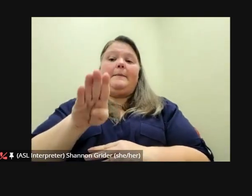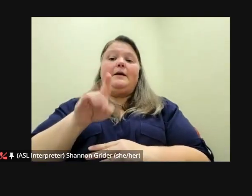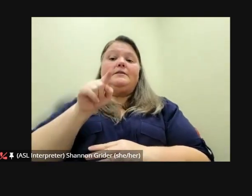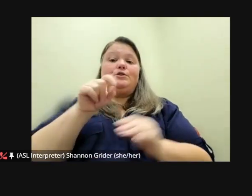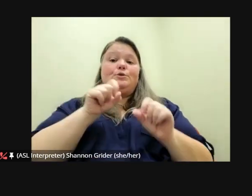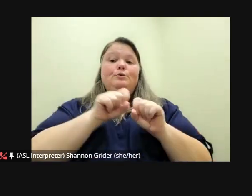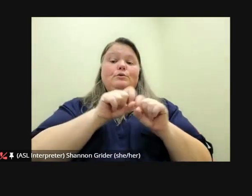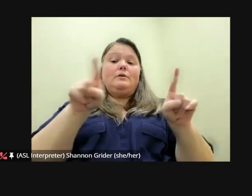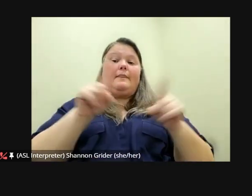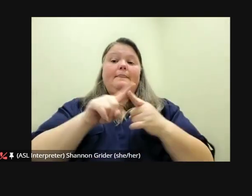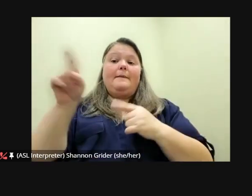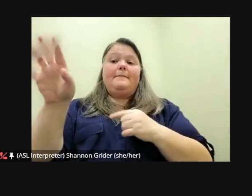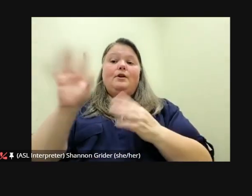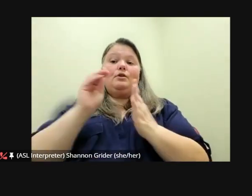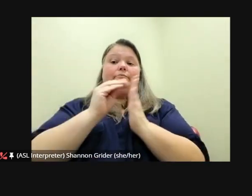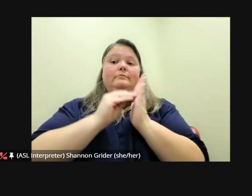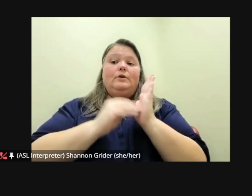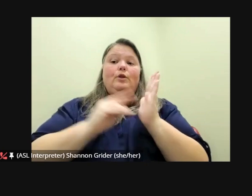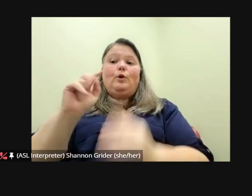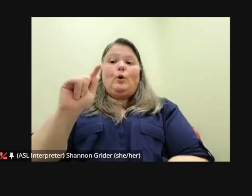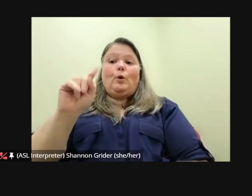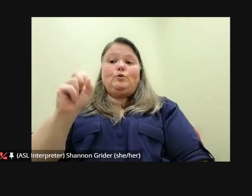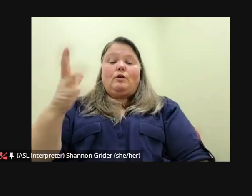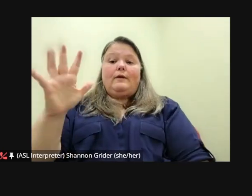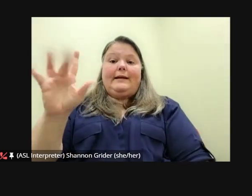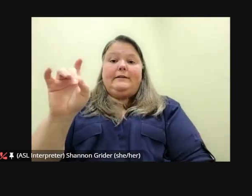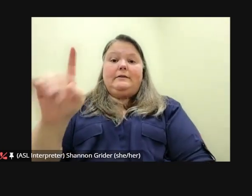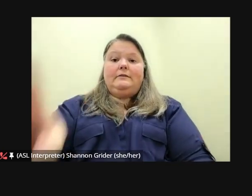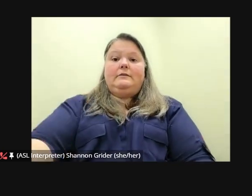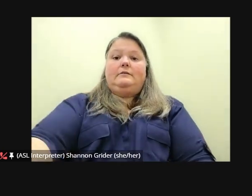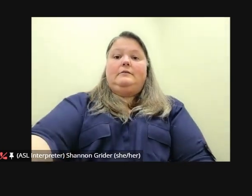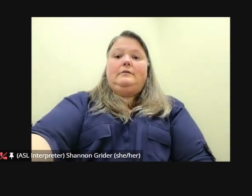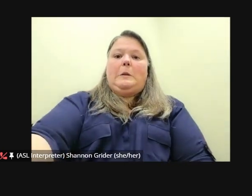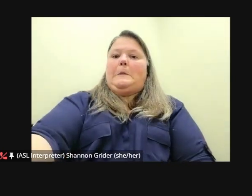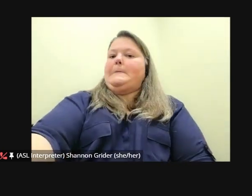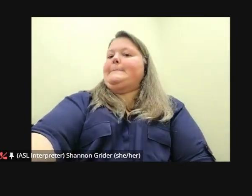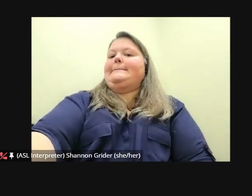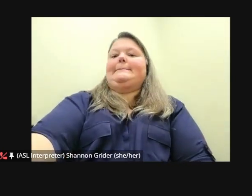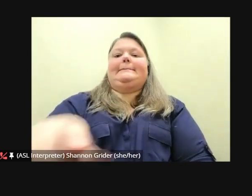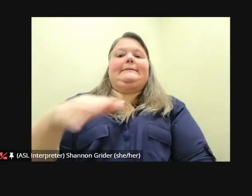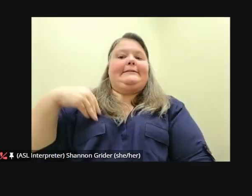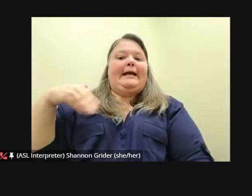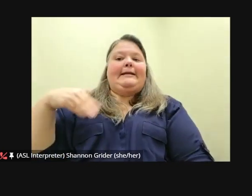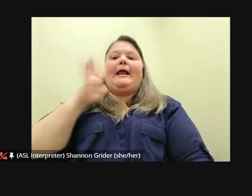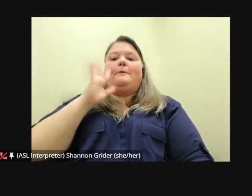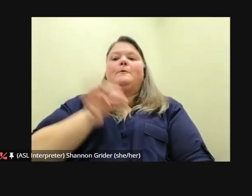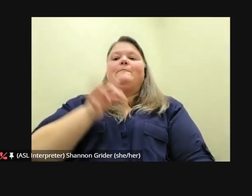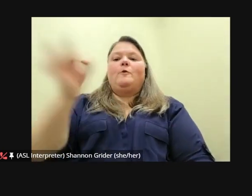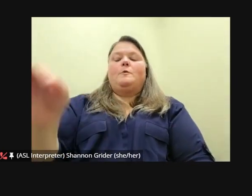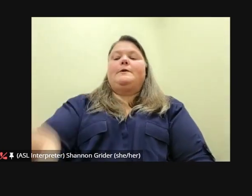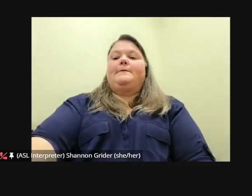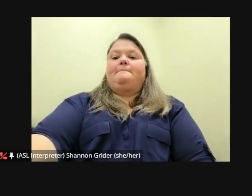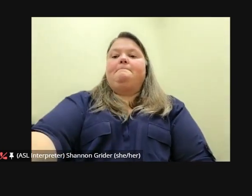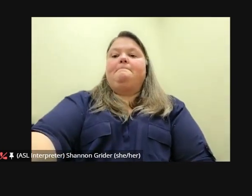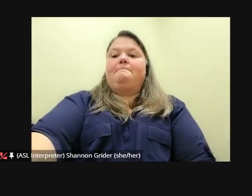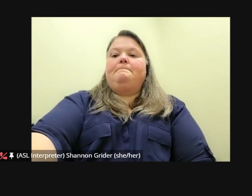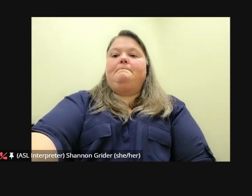already? I did not. I will Okay. forward those on though. Let's see